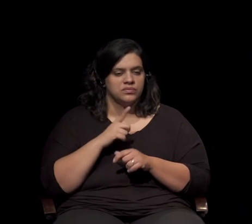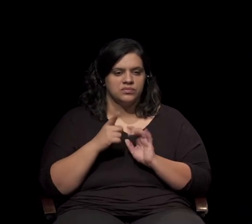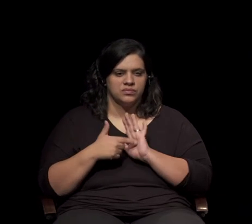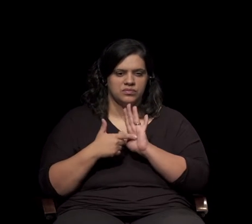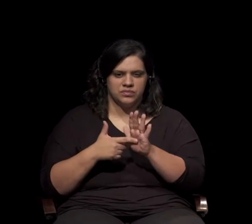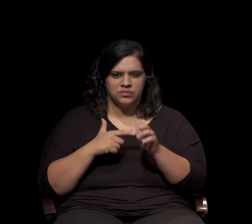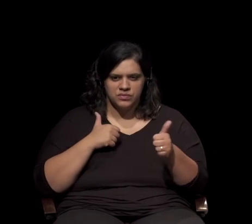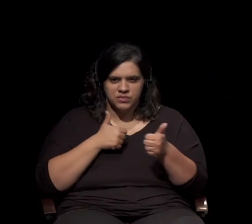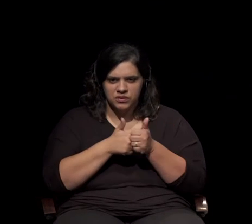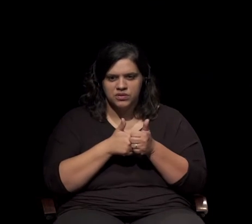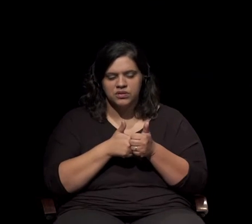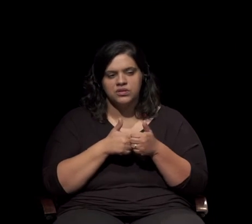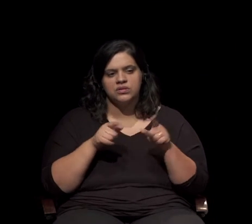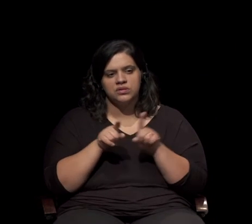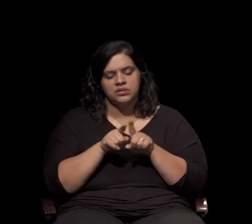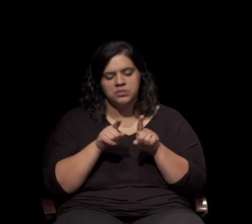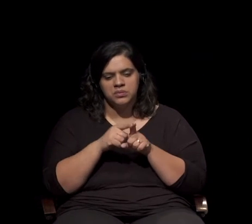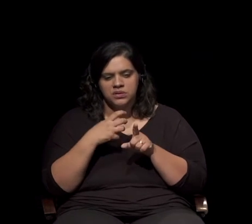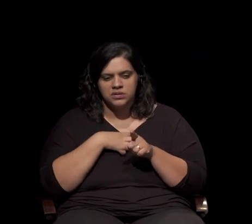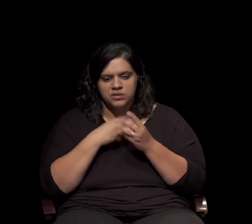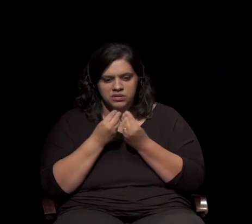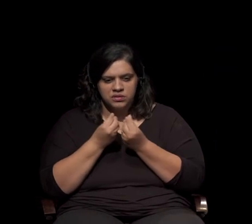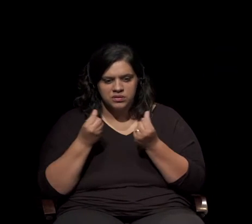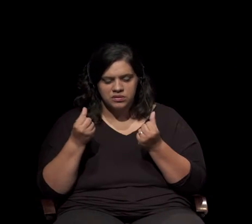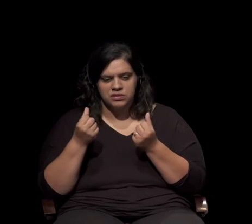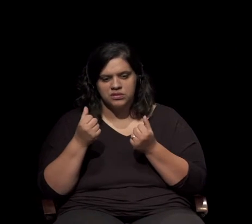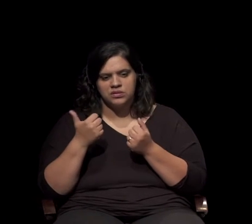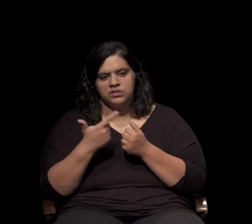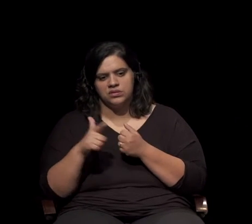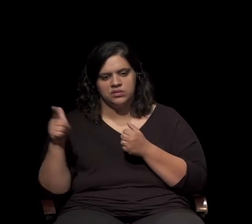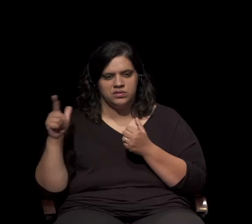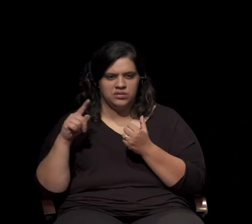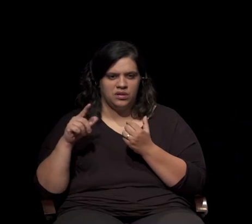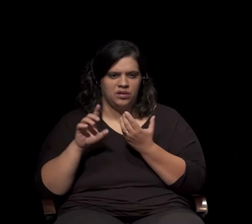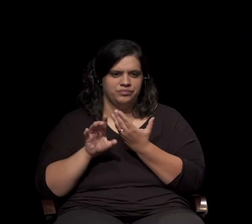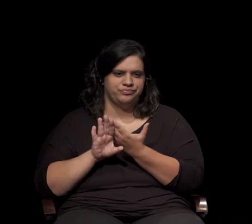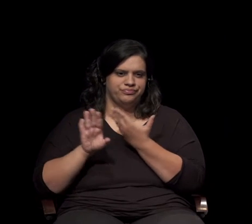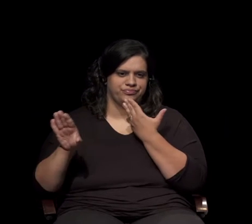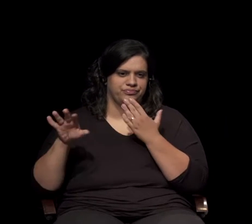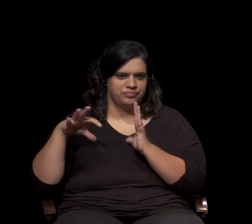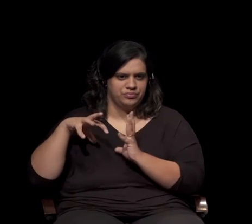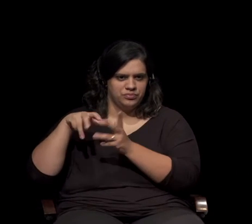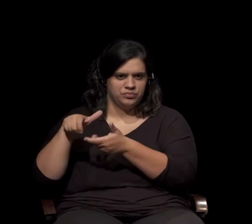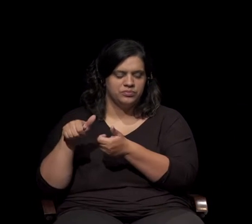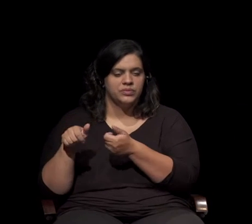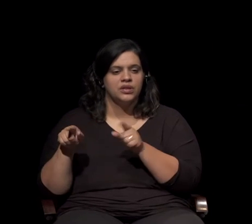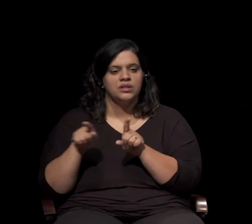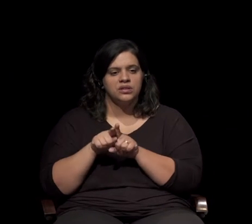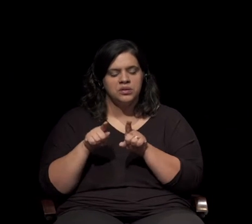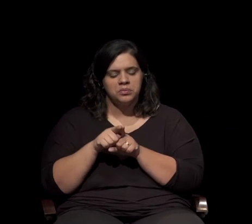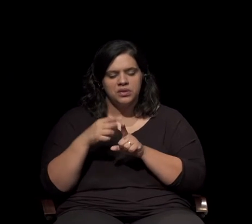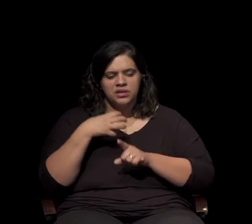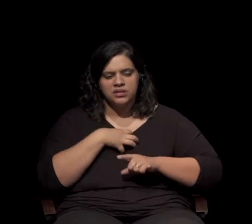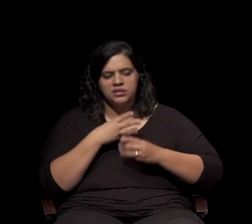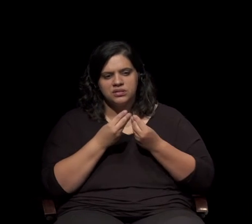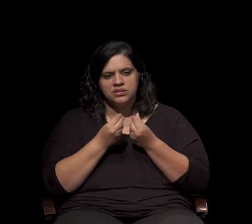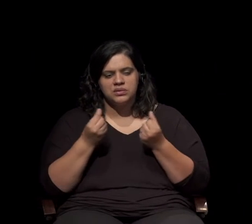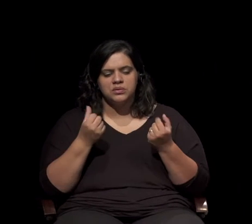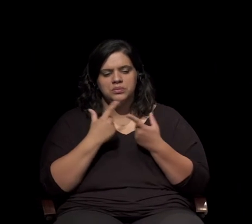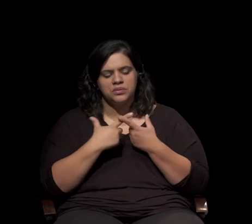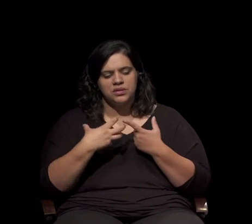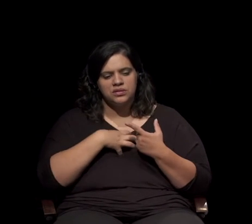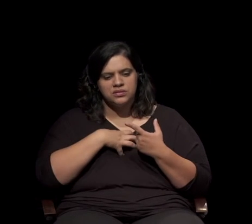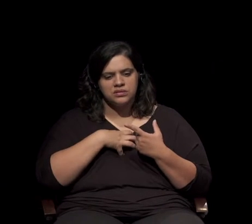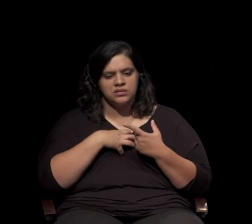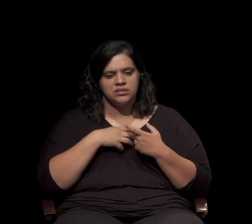sense of isolation from the rest of the world, and one that comes out of the repressed sexual feelings towards this other